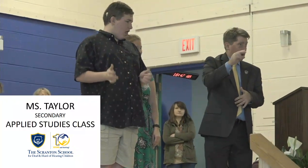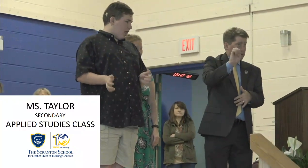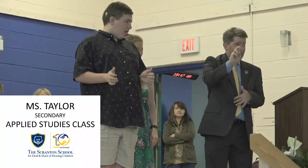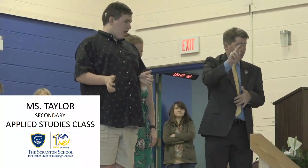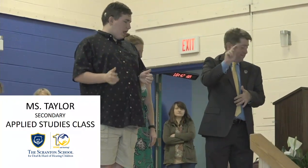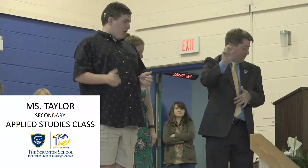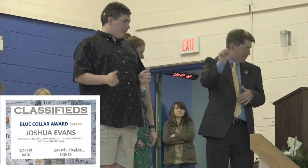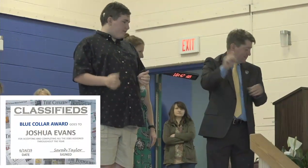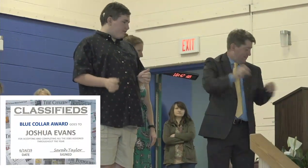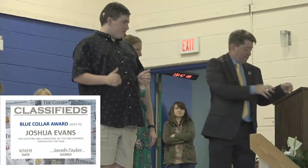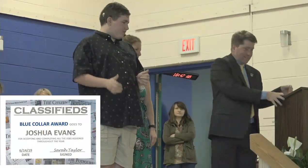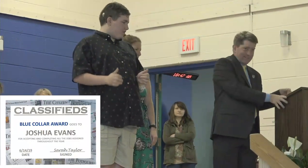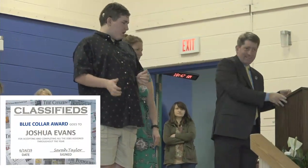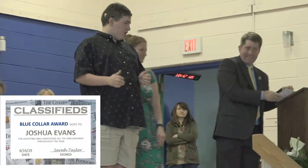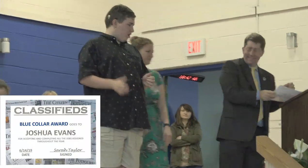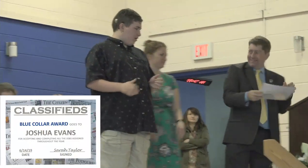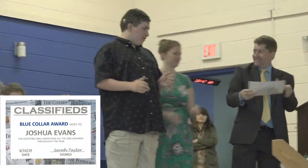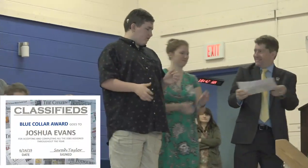Mr. Josh Evans.